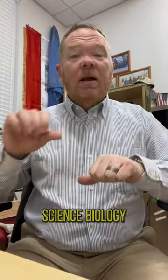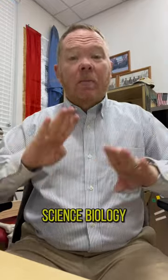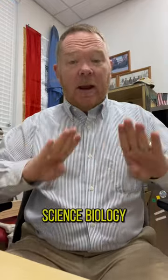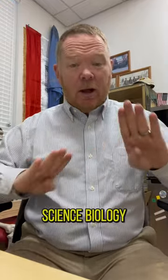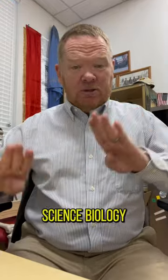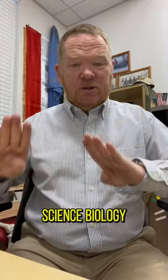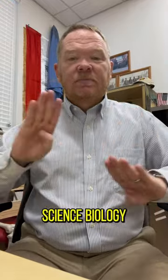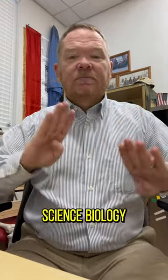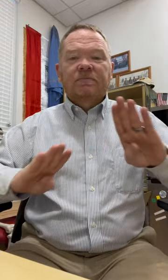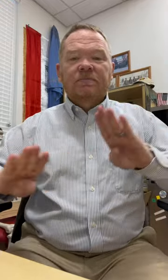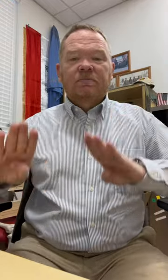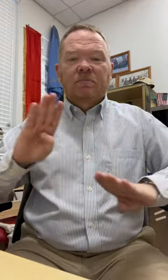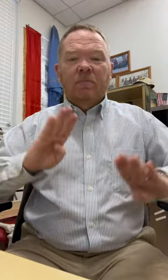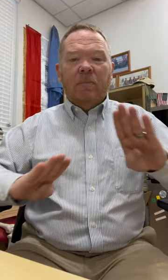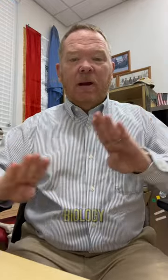Biology. Biology.